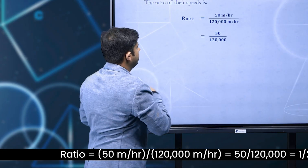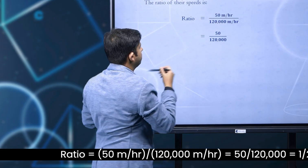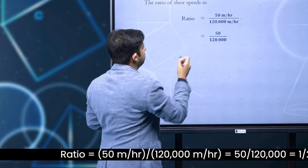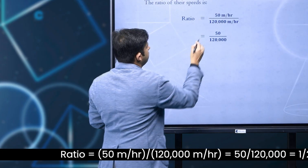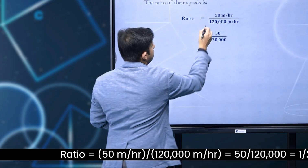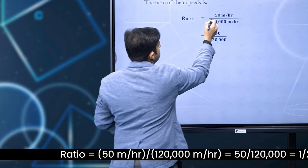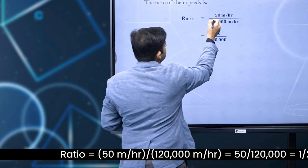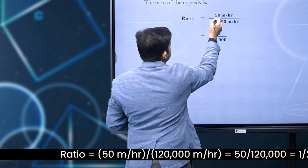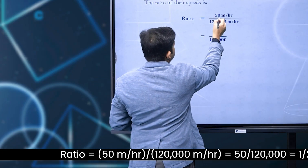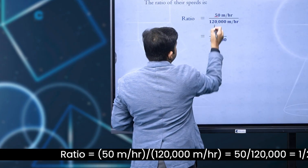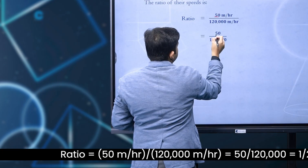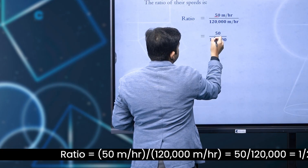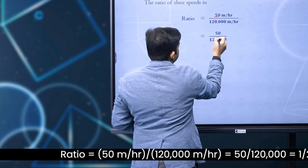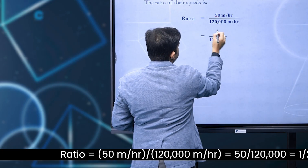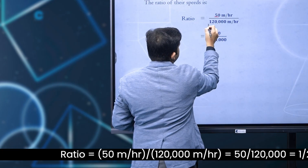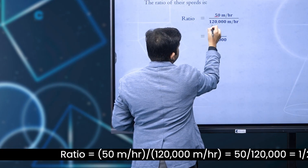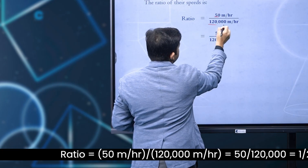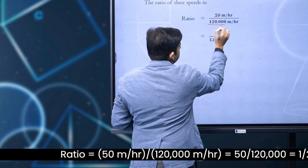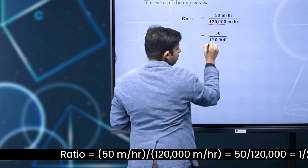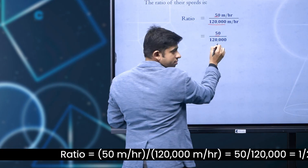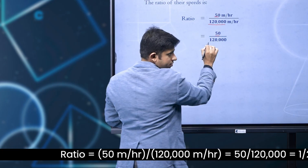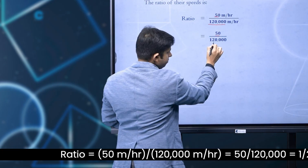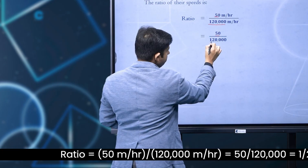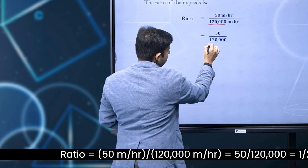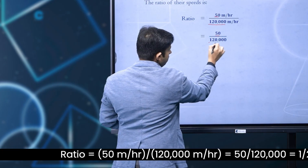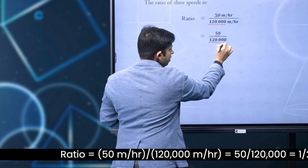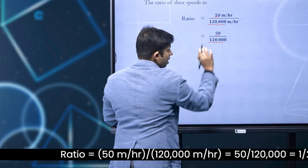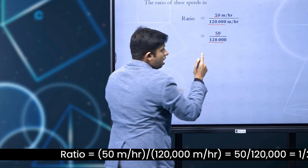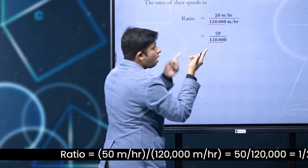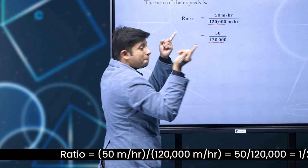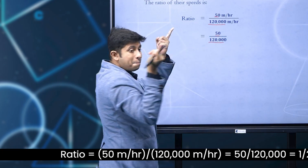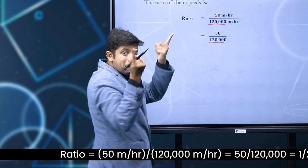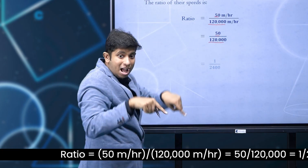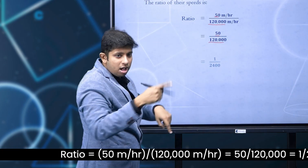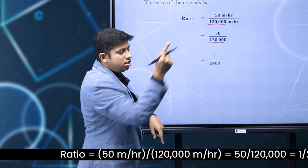hour equals to 50 by 1,20,000.